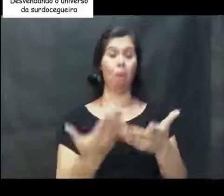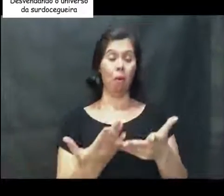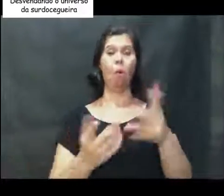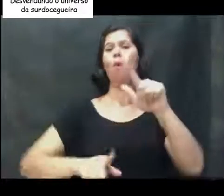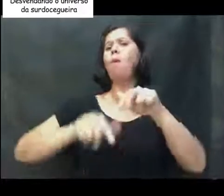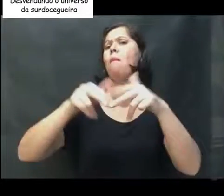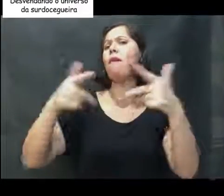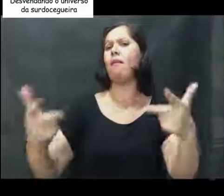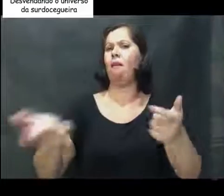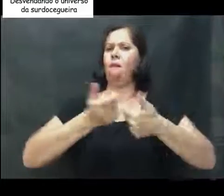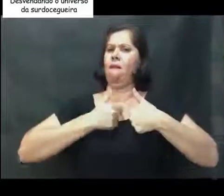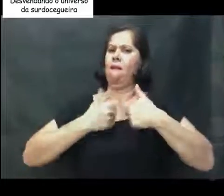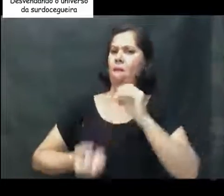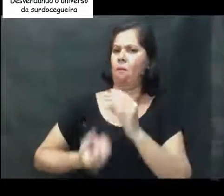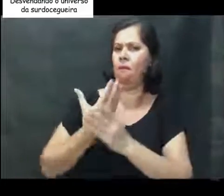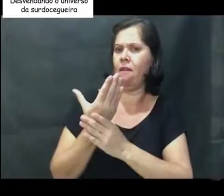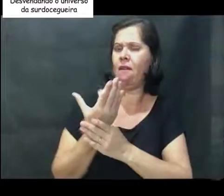And among the materials